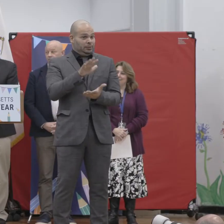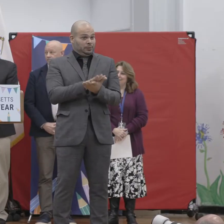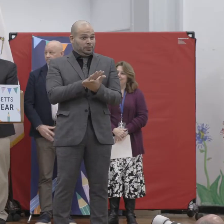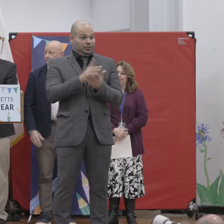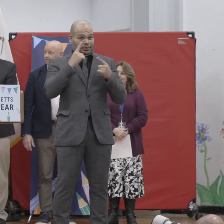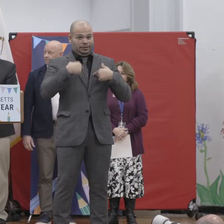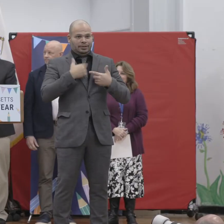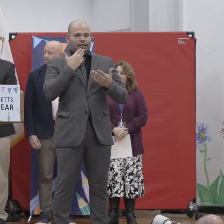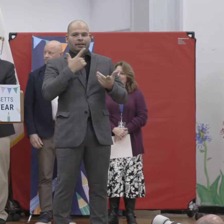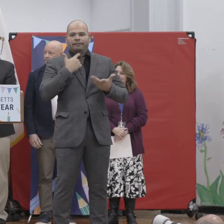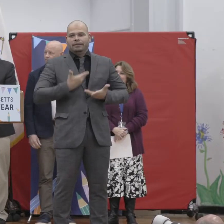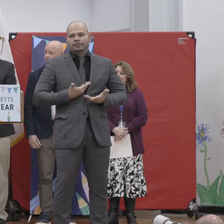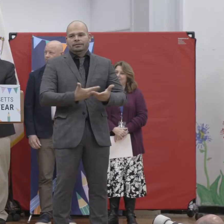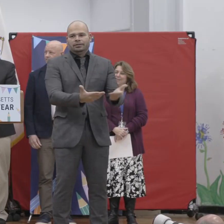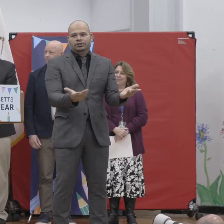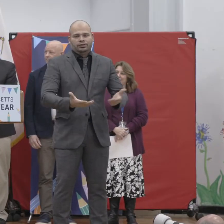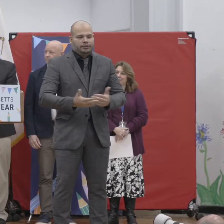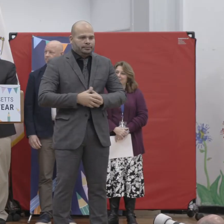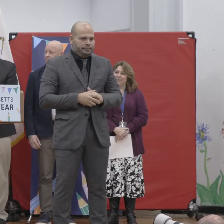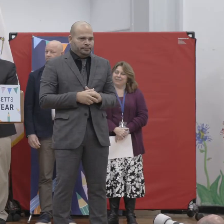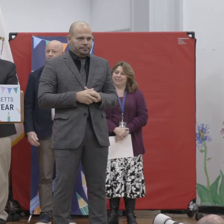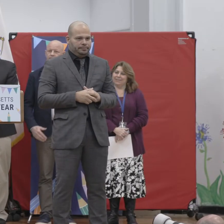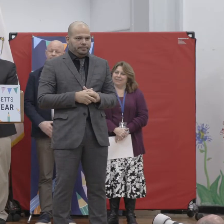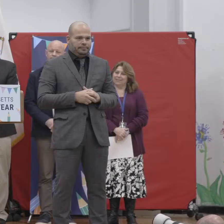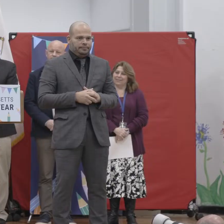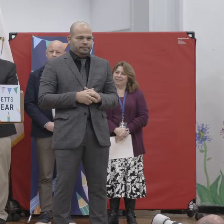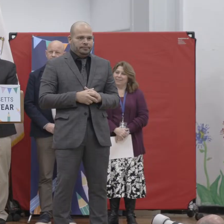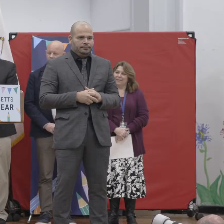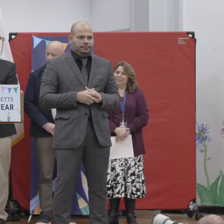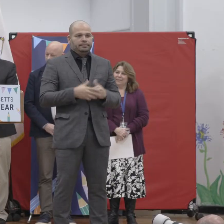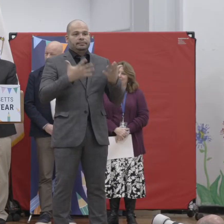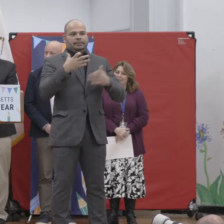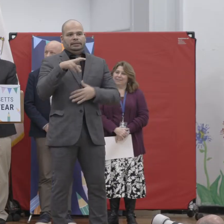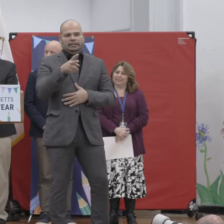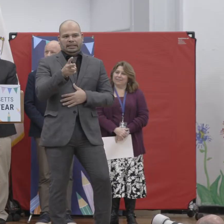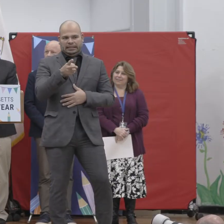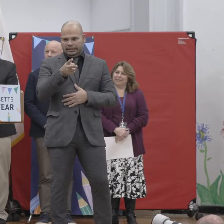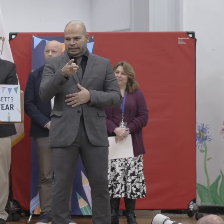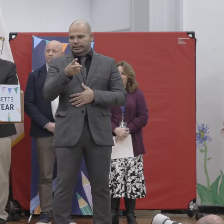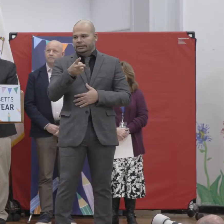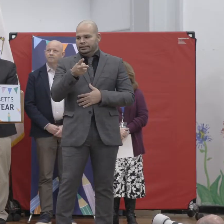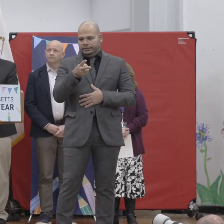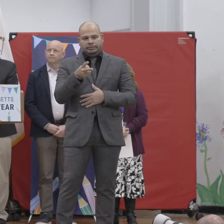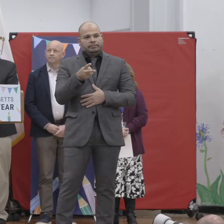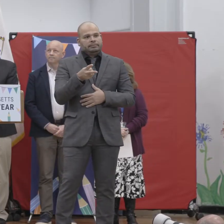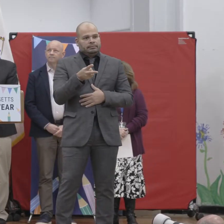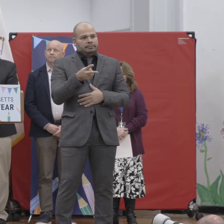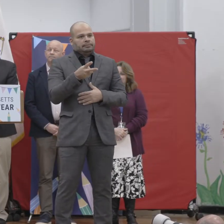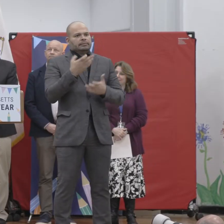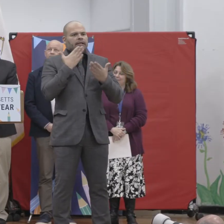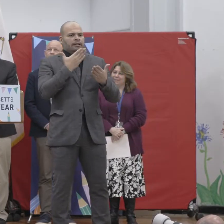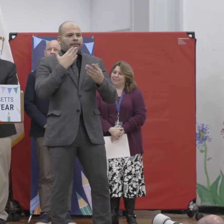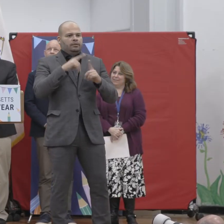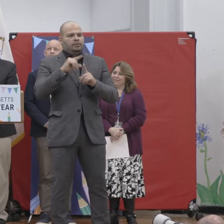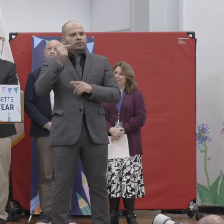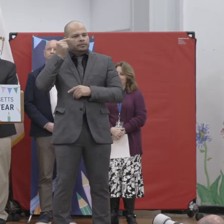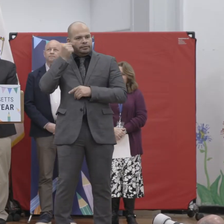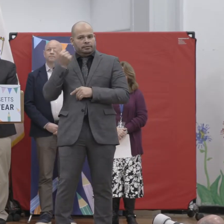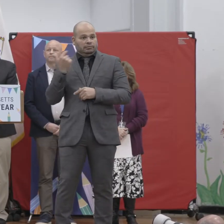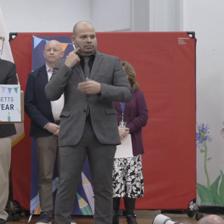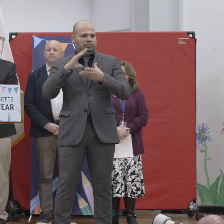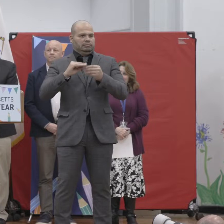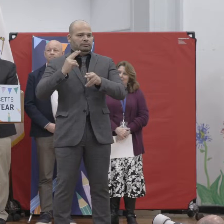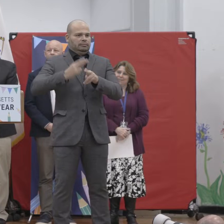I want to echo the incredible gratitude to all the different people who make it possible for our schools